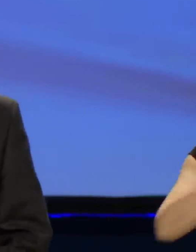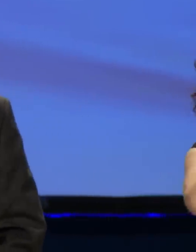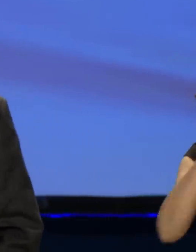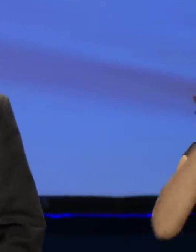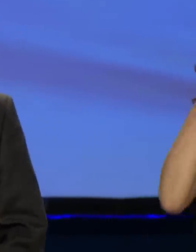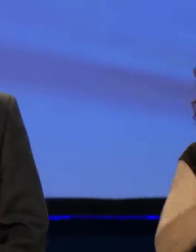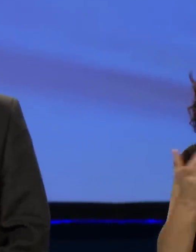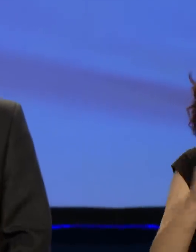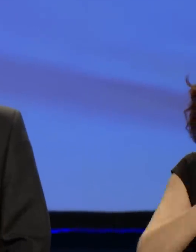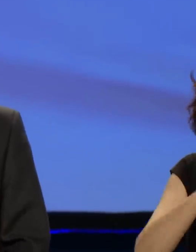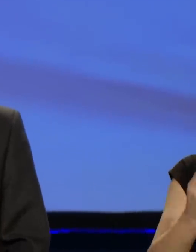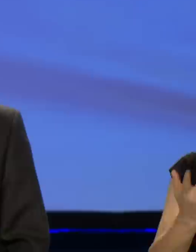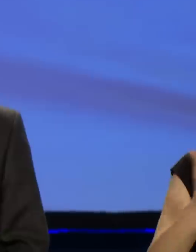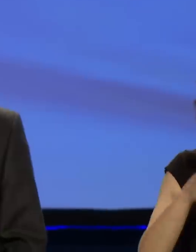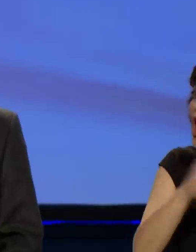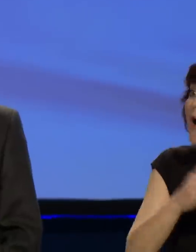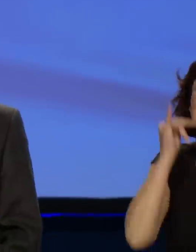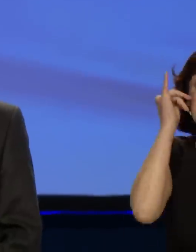copy next week,